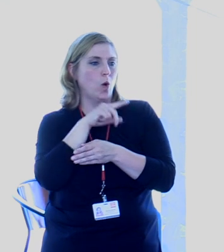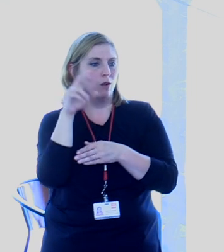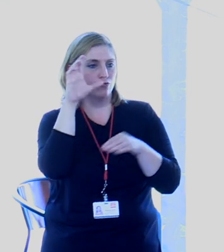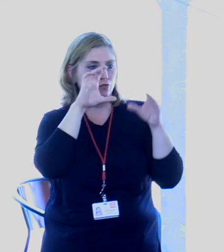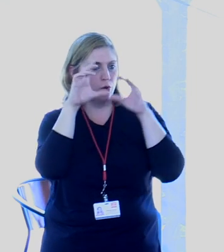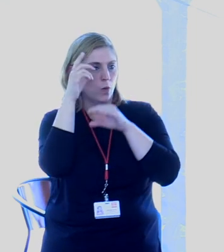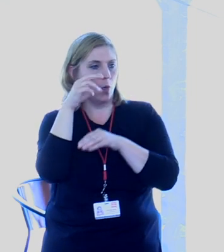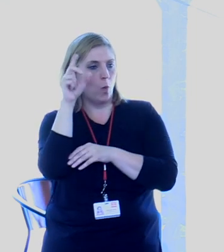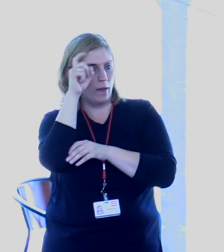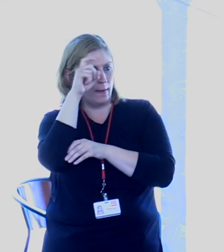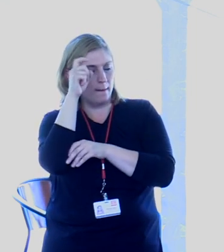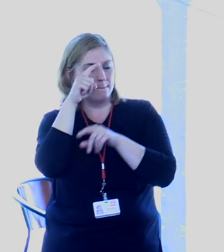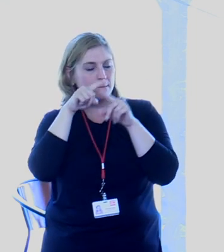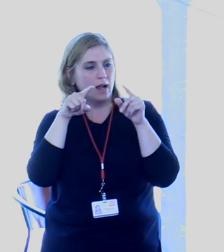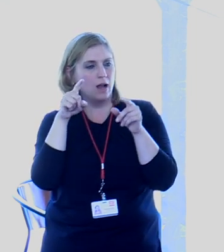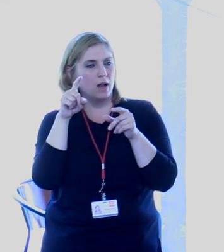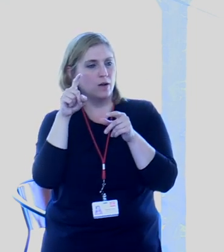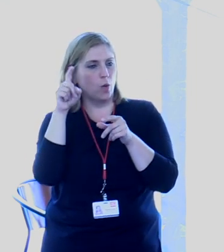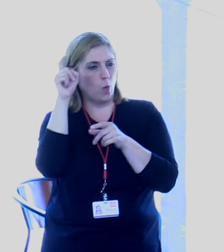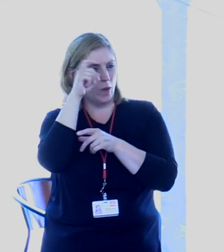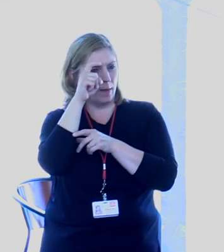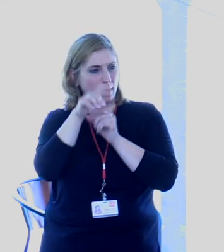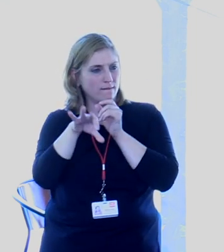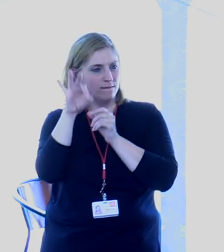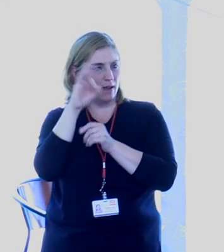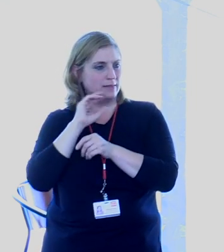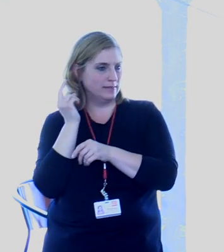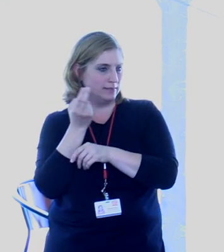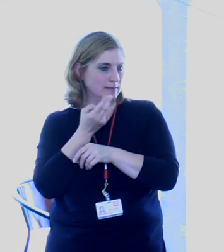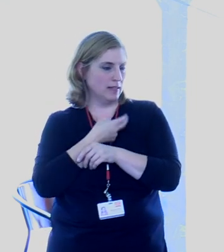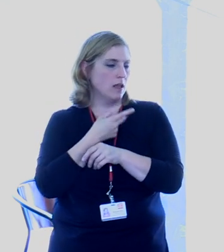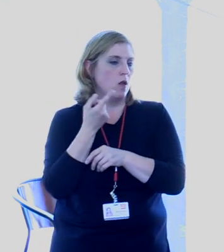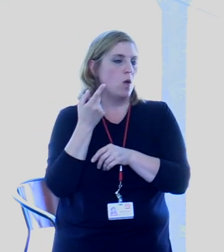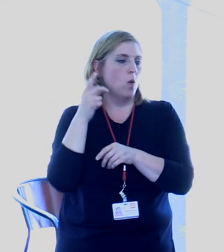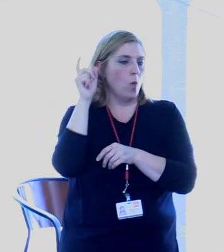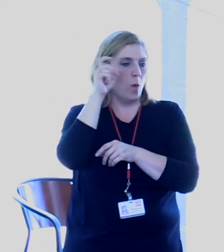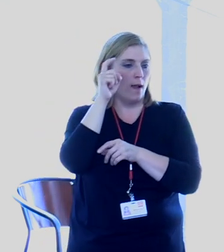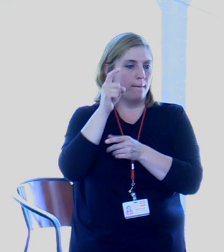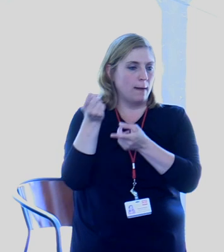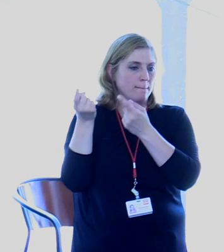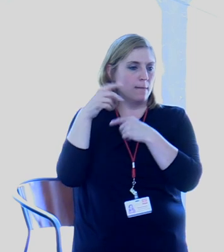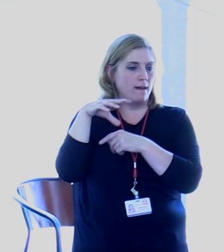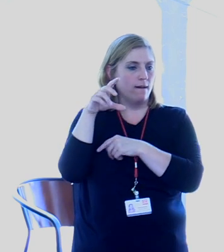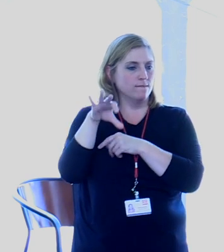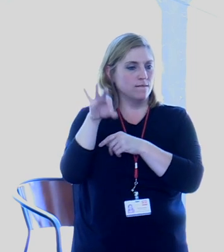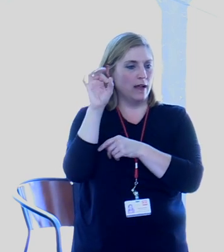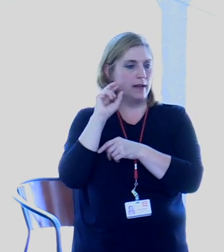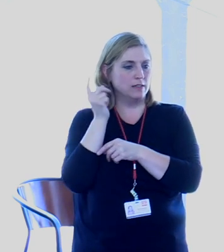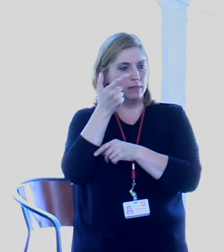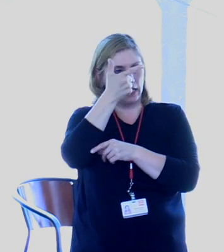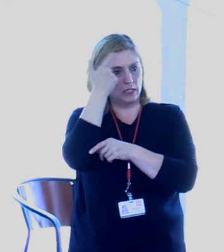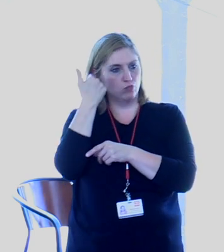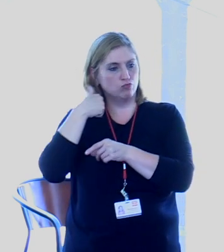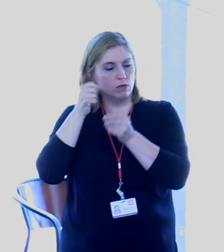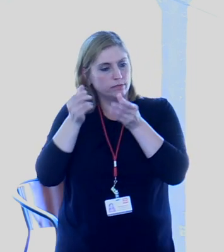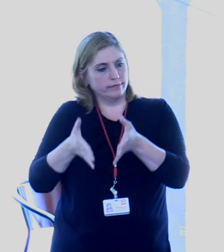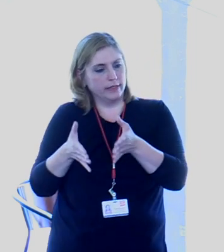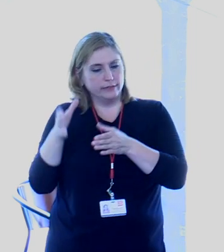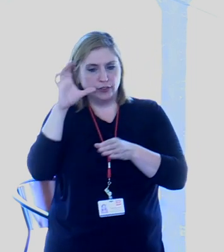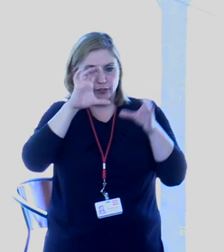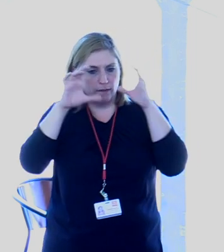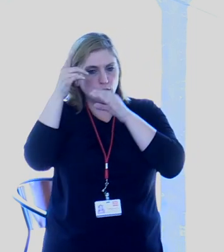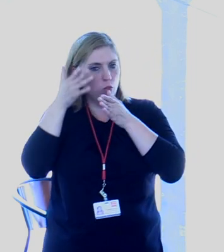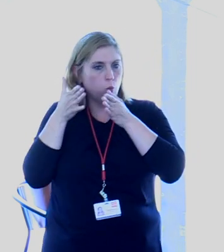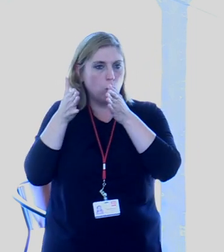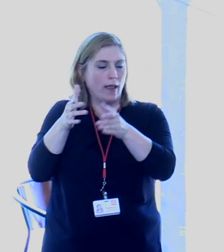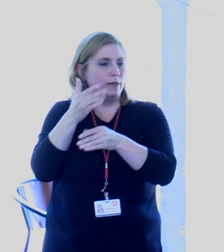wisdom, but it's wisdom who finds us. Wisdom comes and finds us because we're lost. We're searching for the